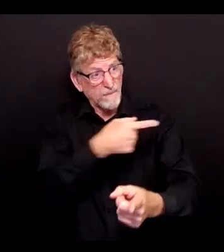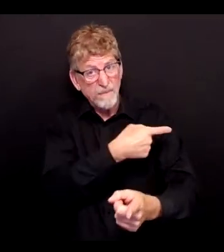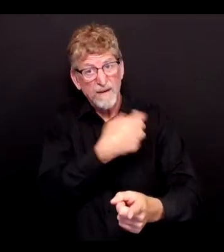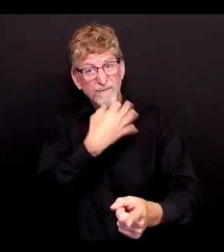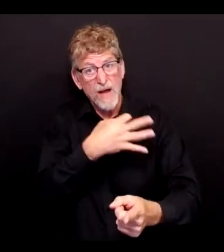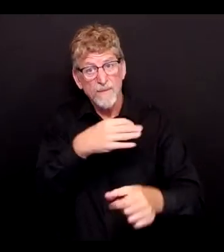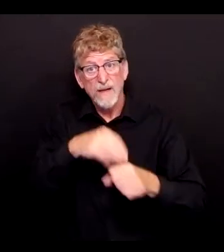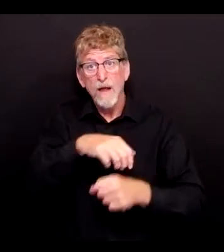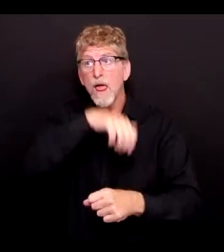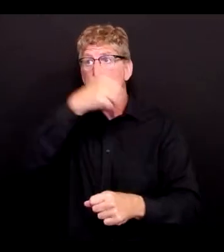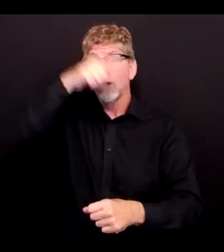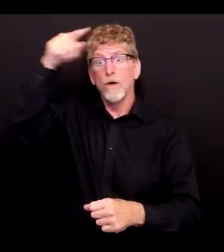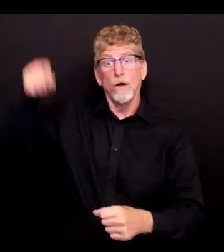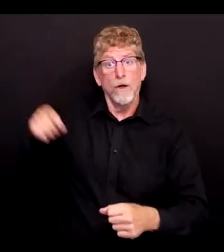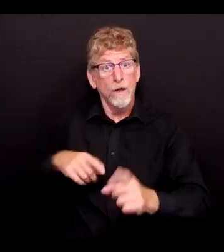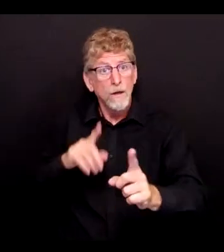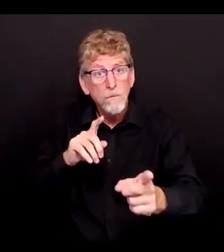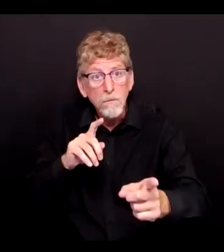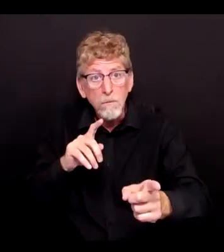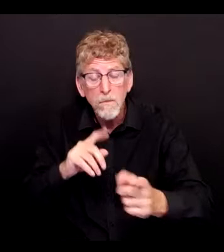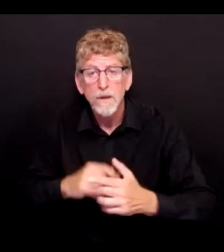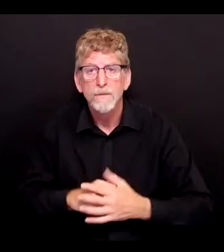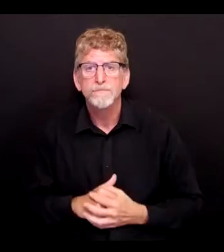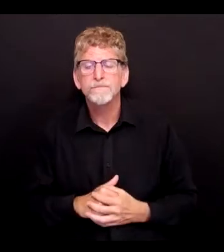Well, we have had different vaccine